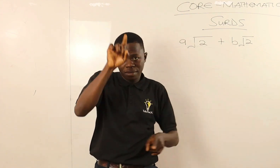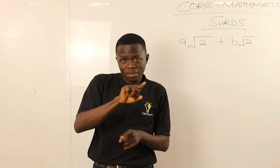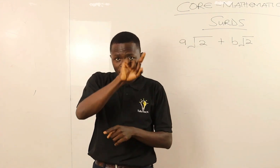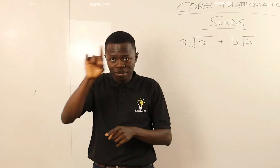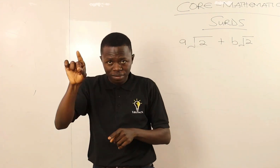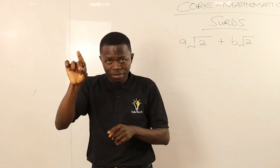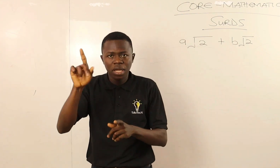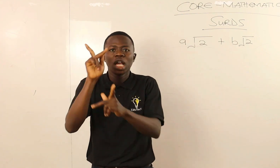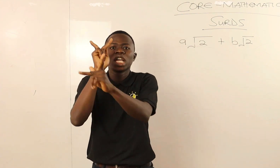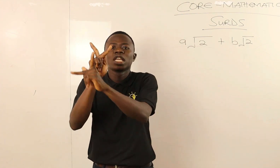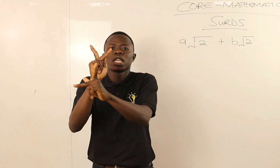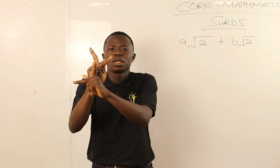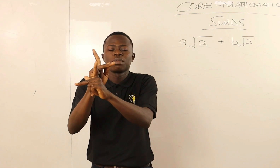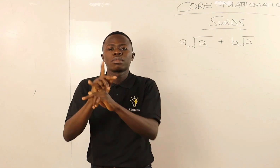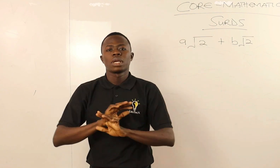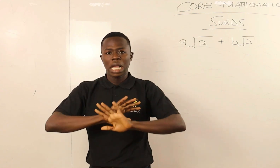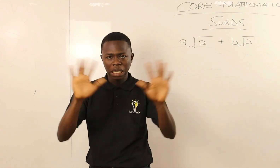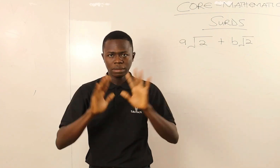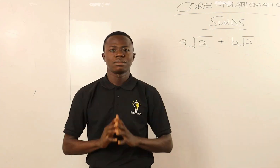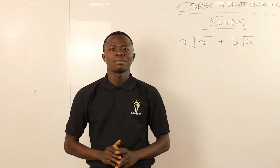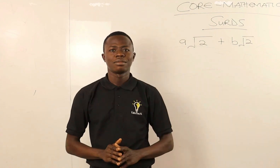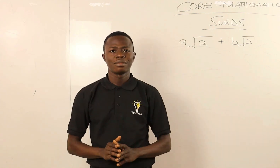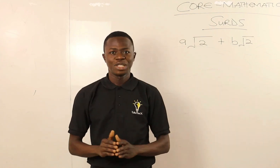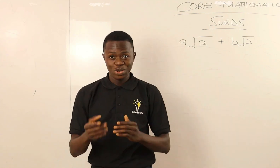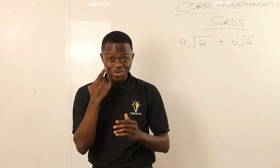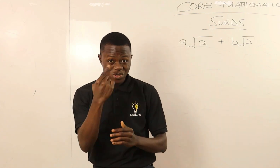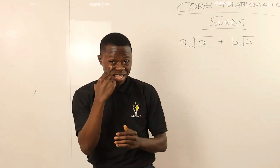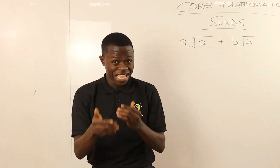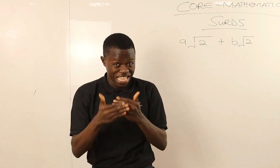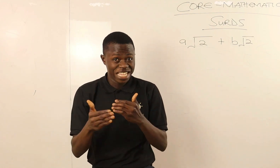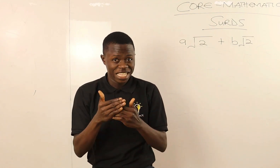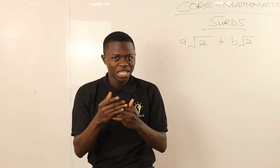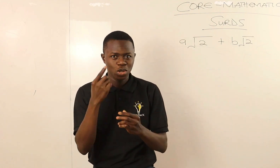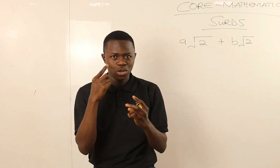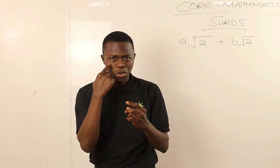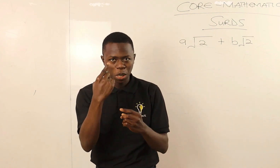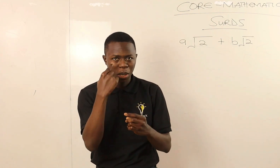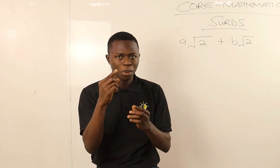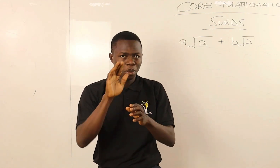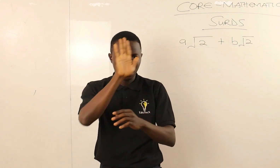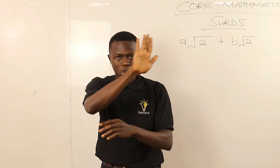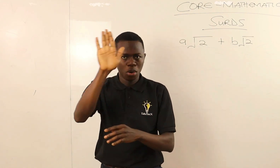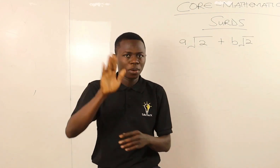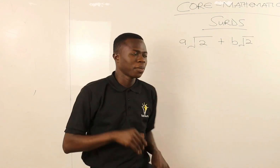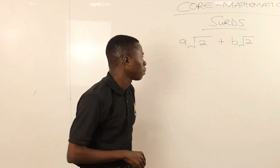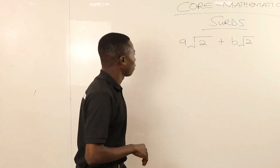Then we keep, out of the two numbers under the square root sign, we just keep one of them. So you see,